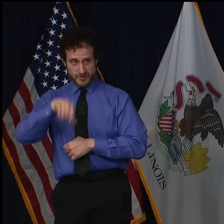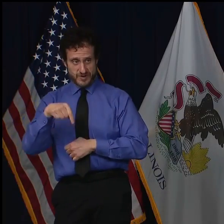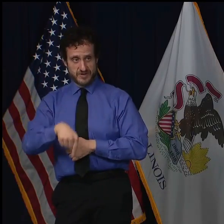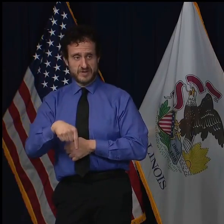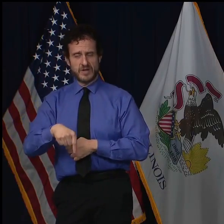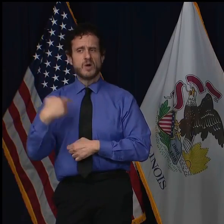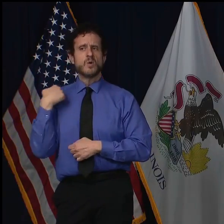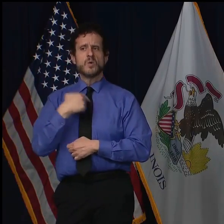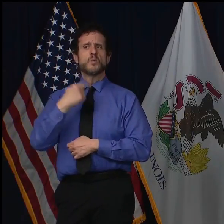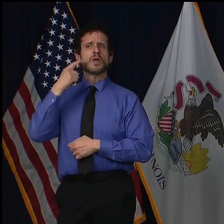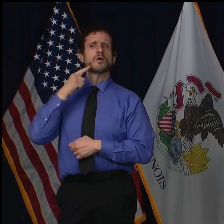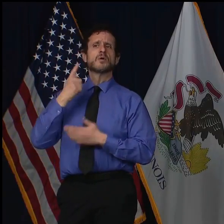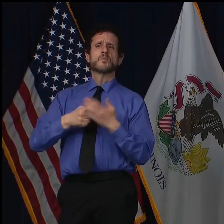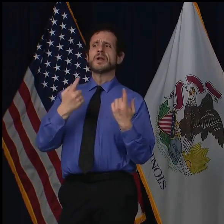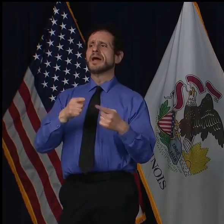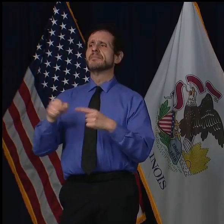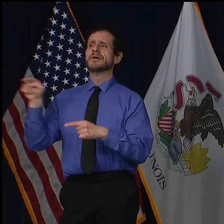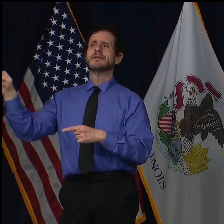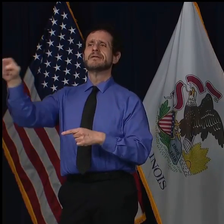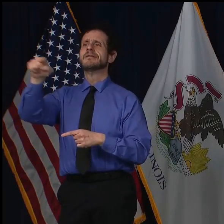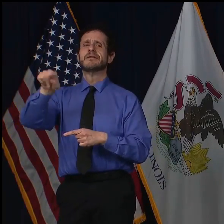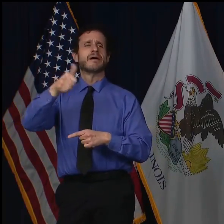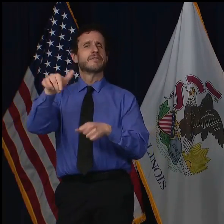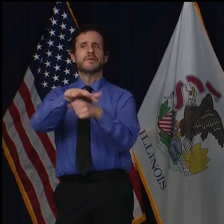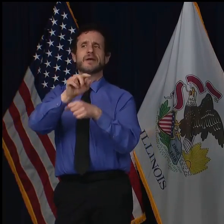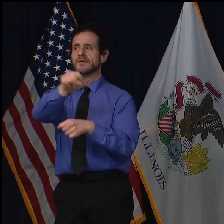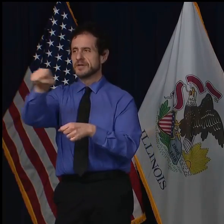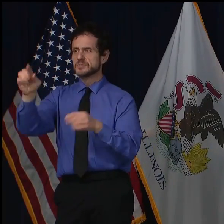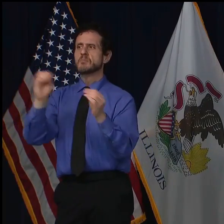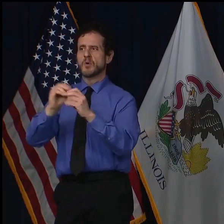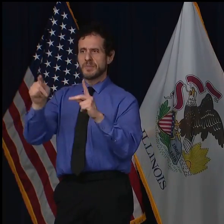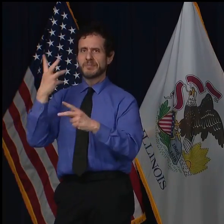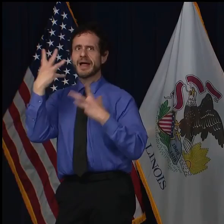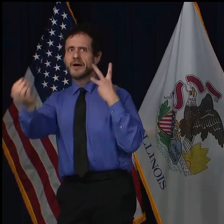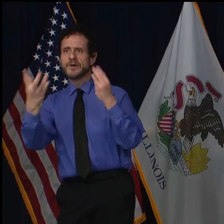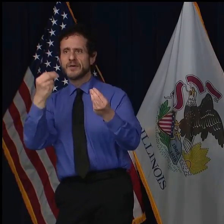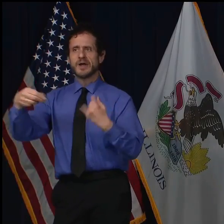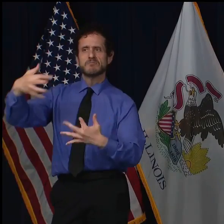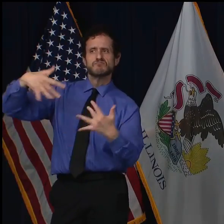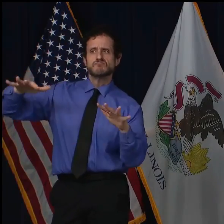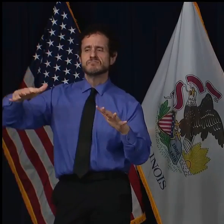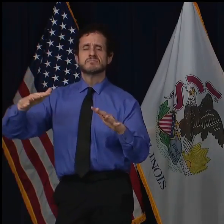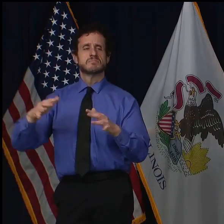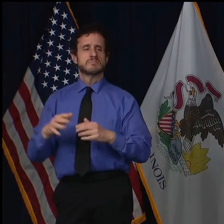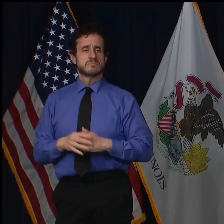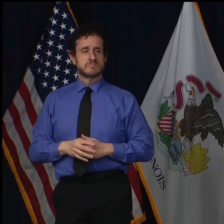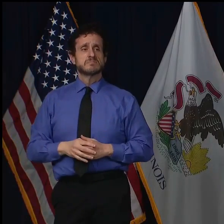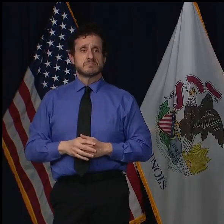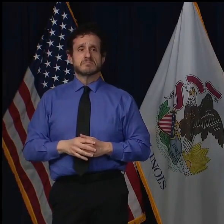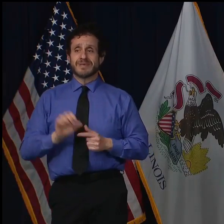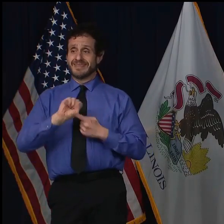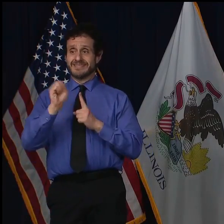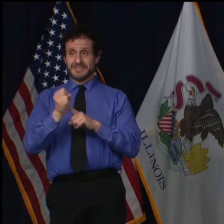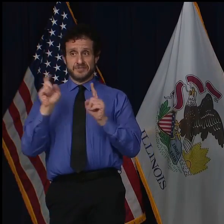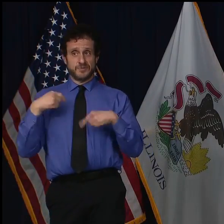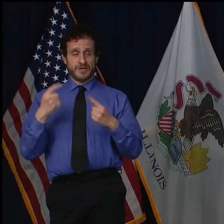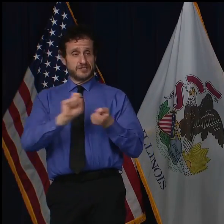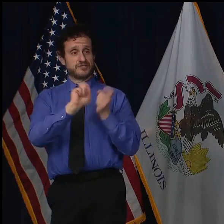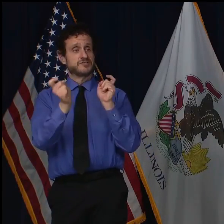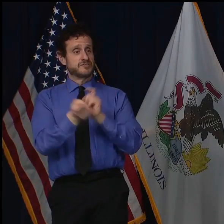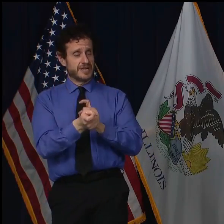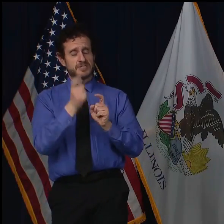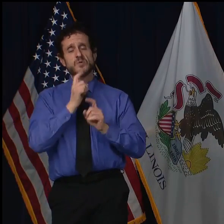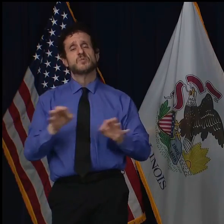heard what's happening in some other regions. So the baseline has changed, and so it's